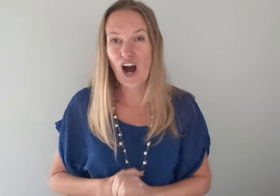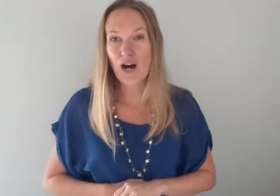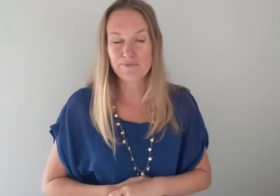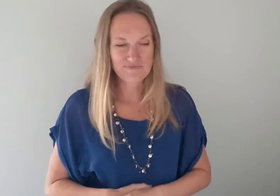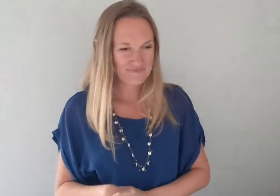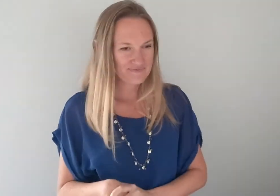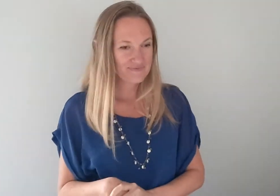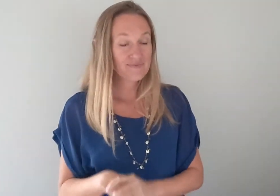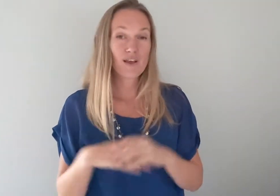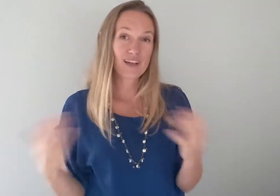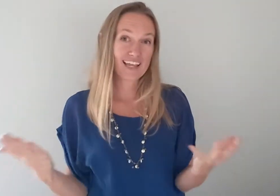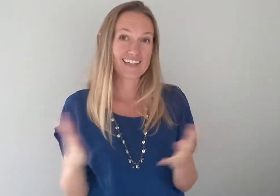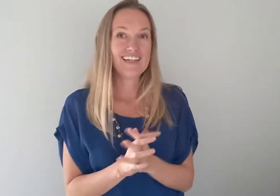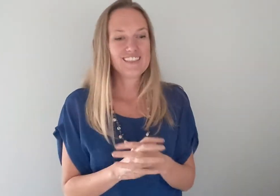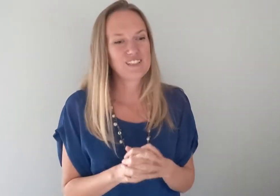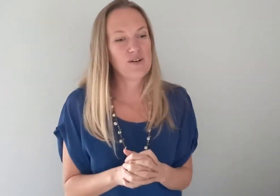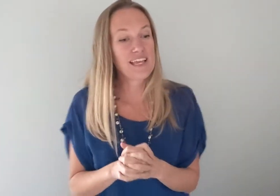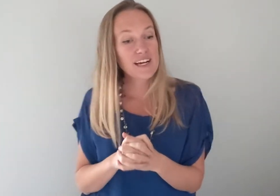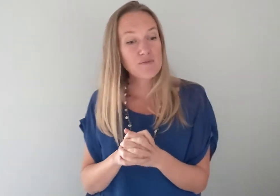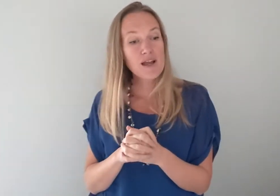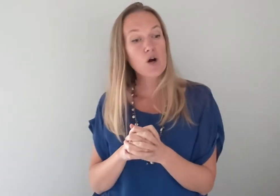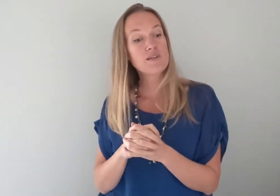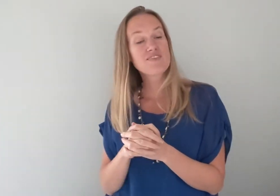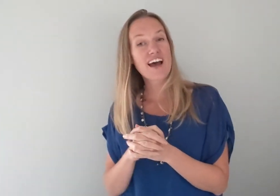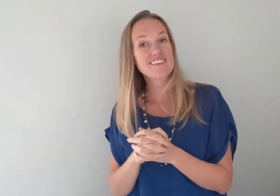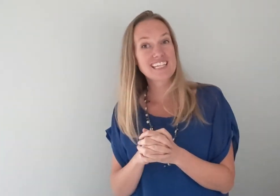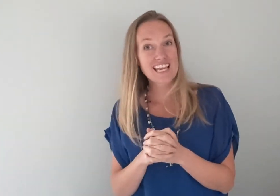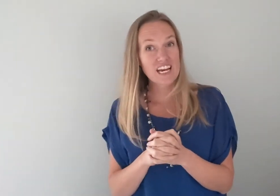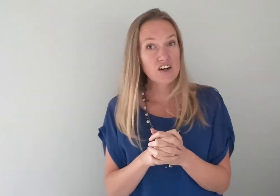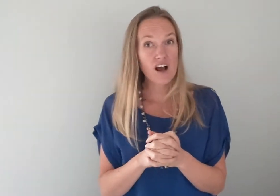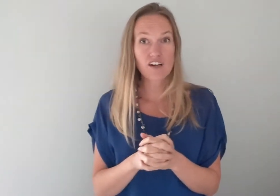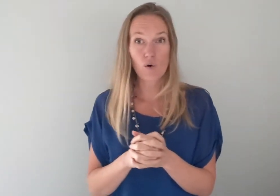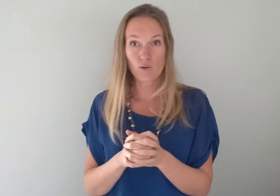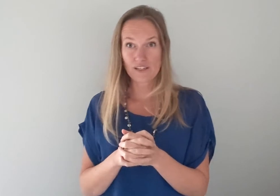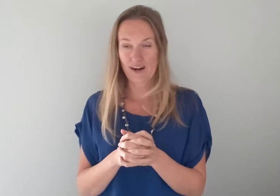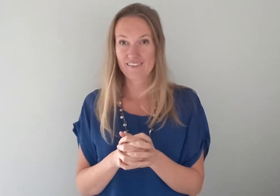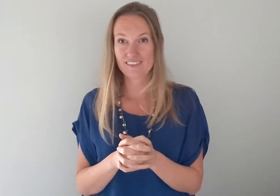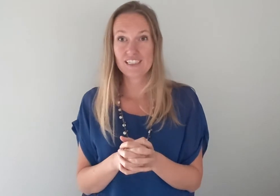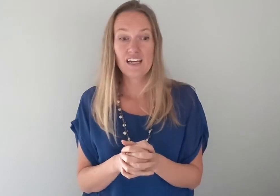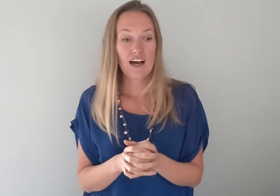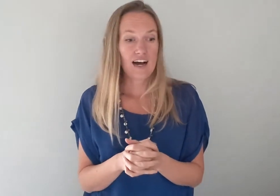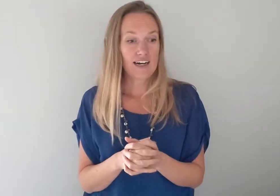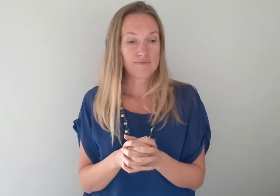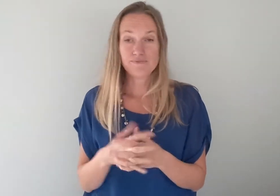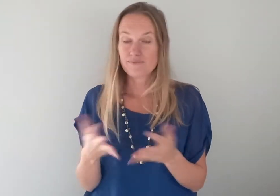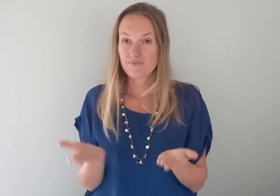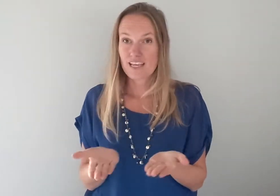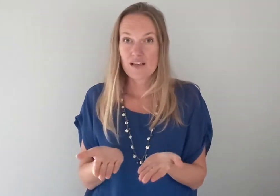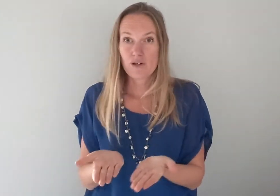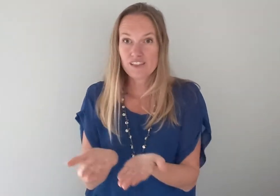signlanguageworship.com. Okay, so here my hope is found, here on holy ground. We're gonna do